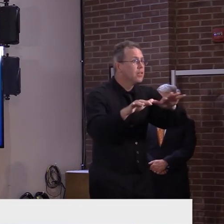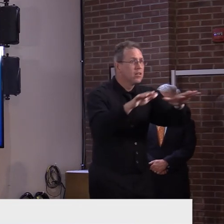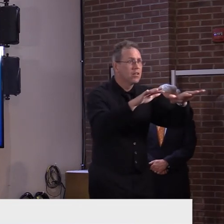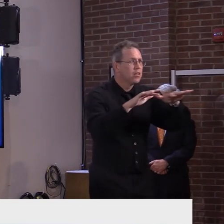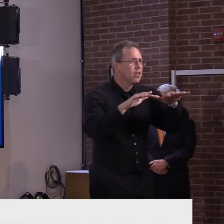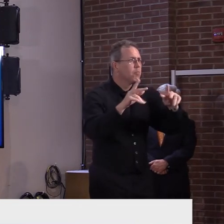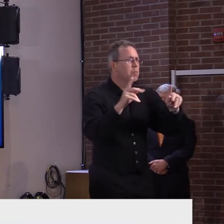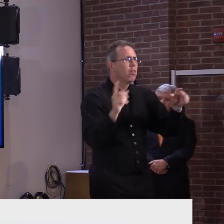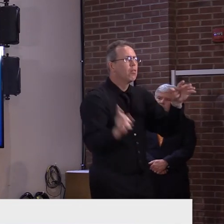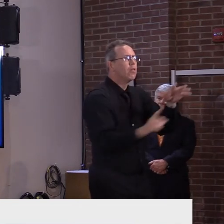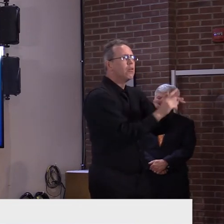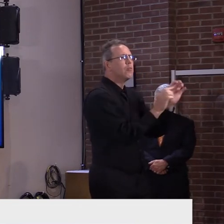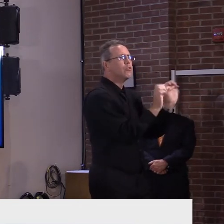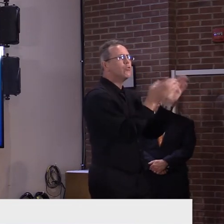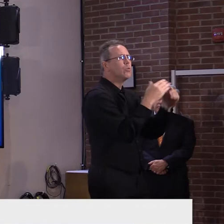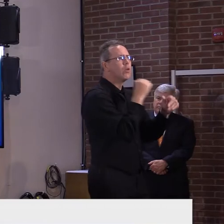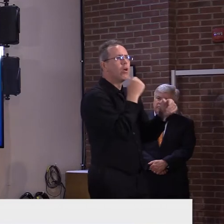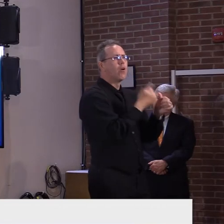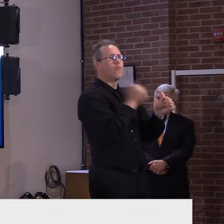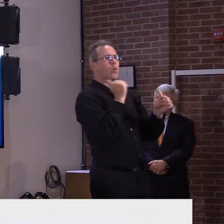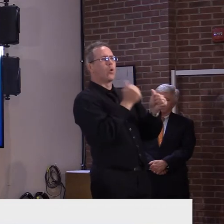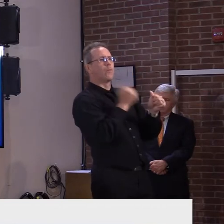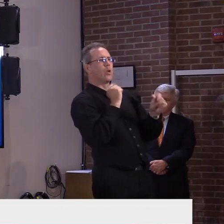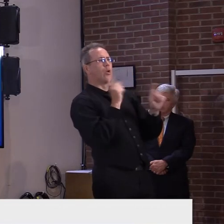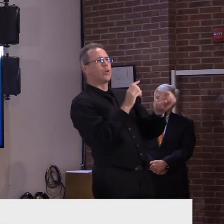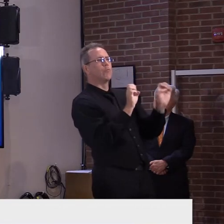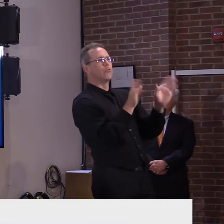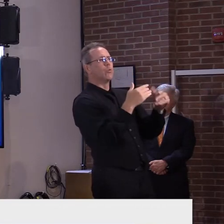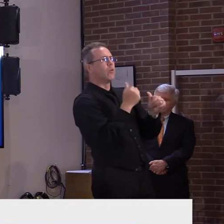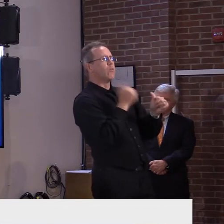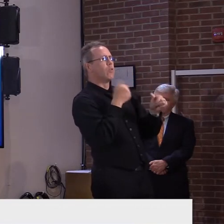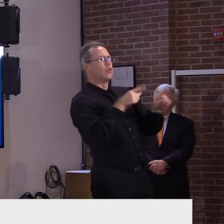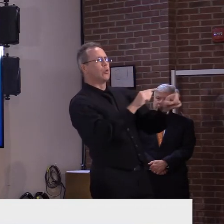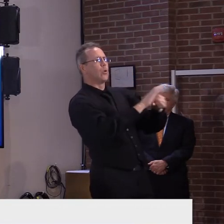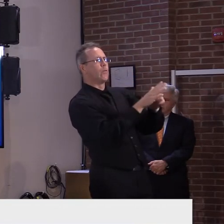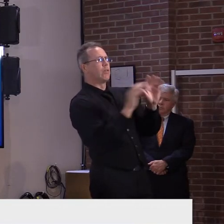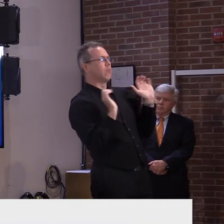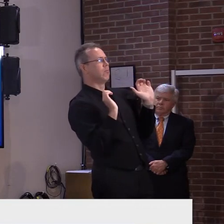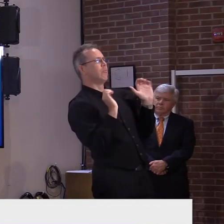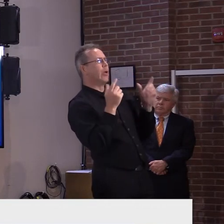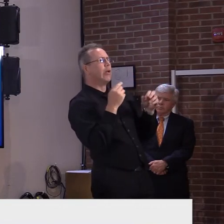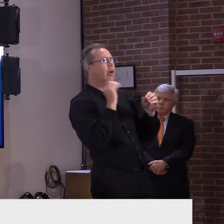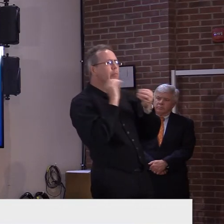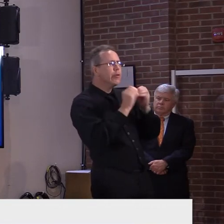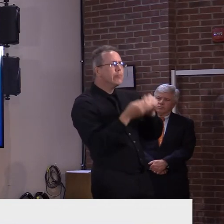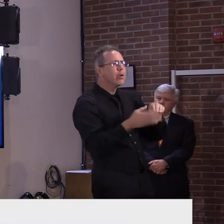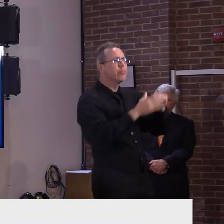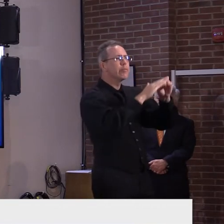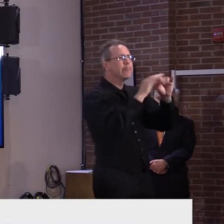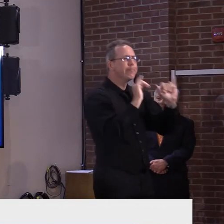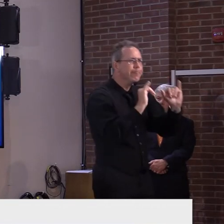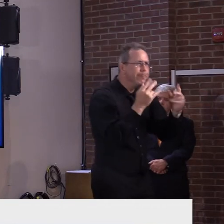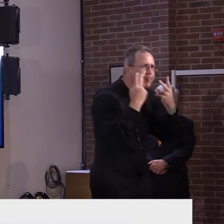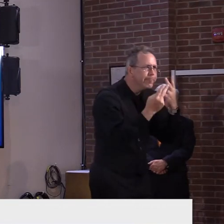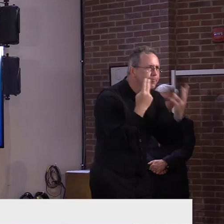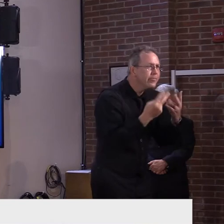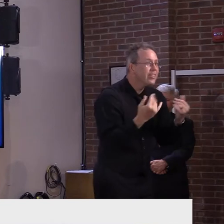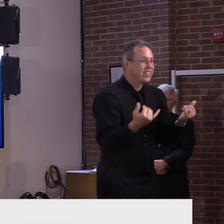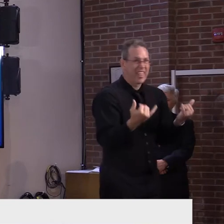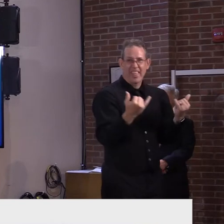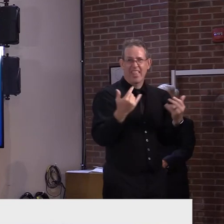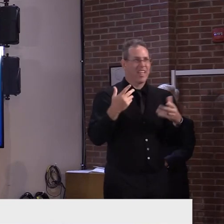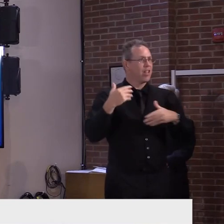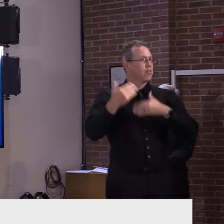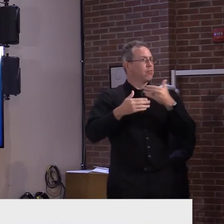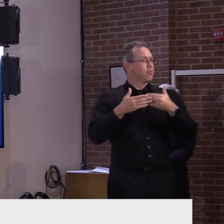think that they're just bouncing back up now, although the increase is relative to the 3-year average. So it is reflective